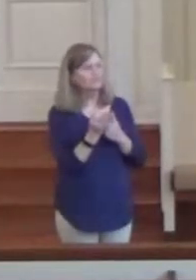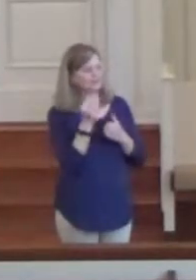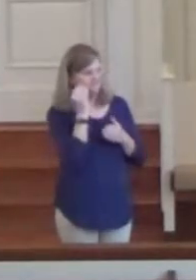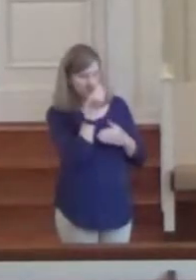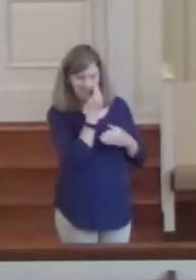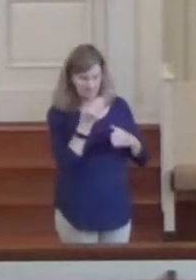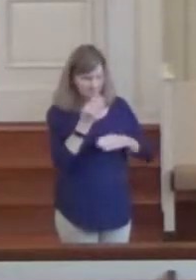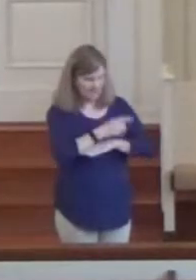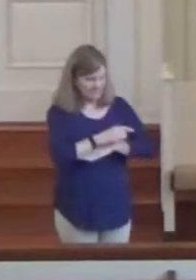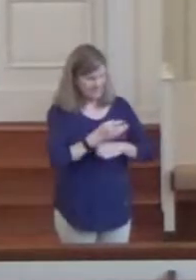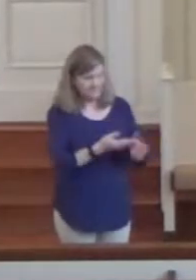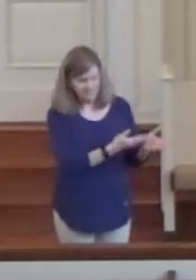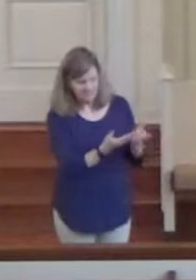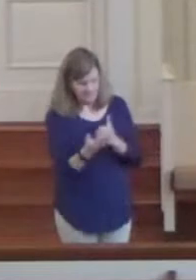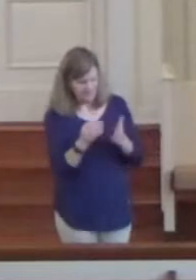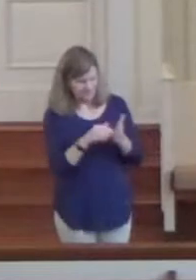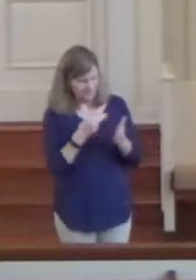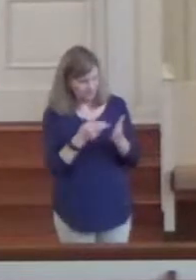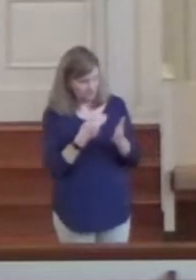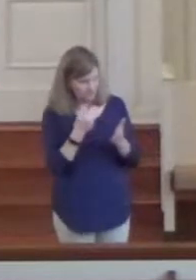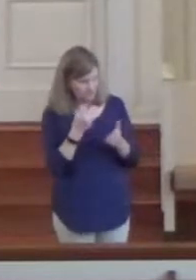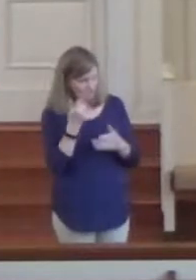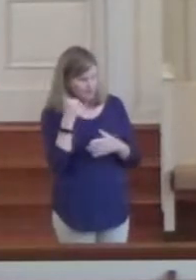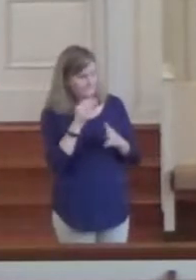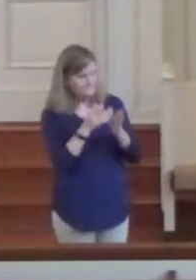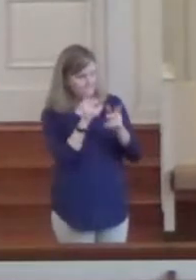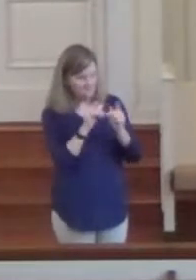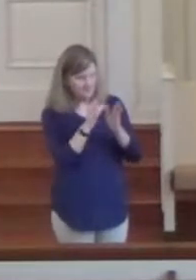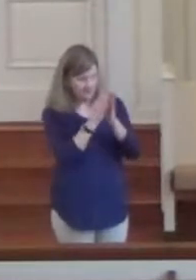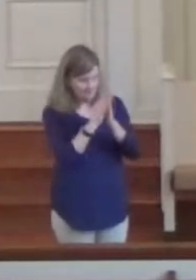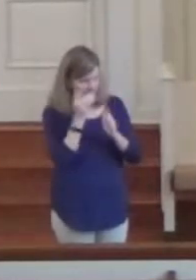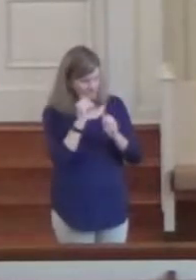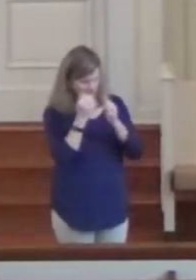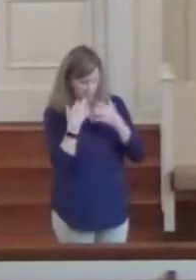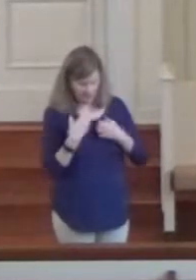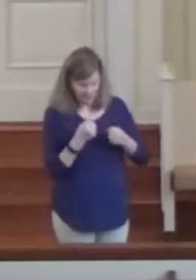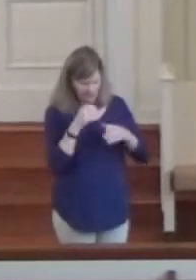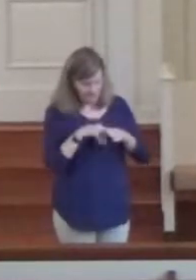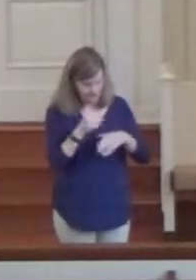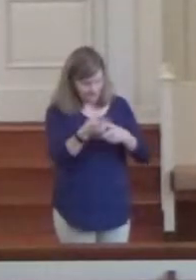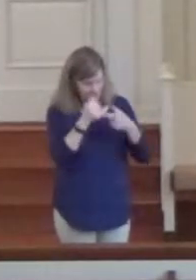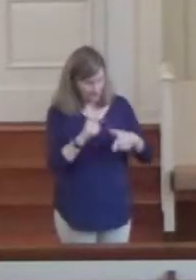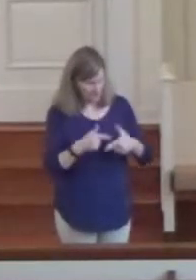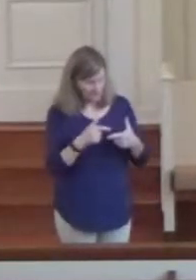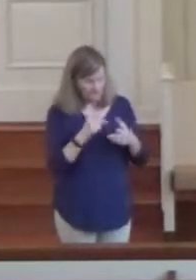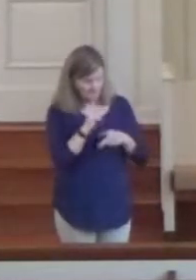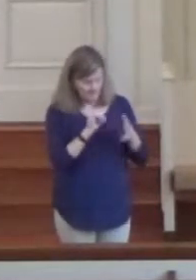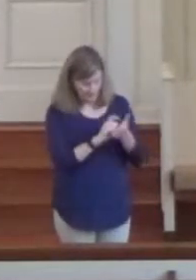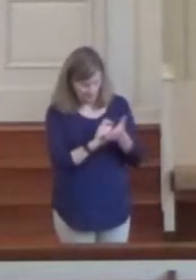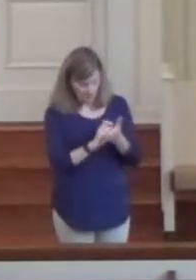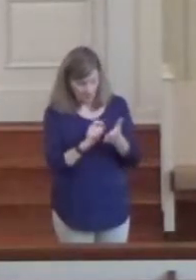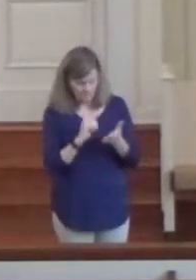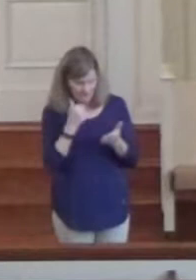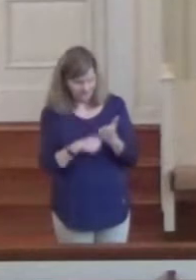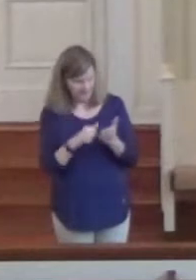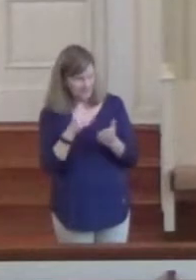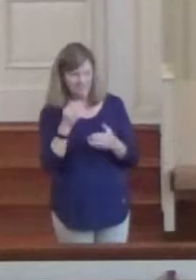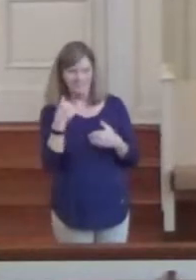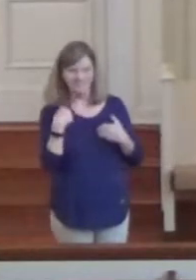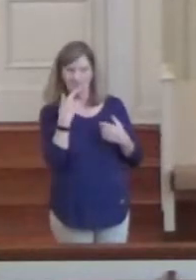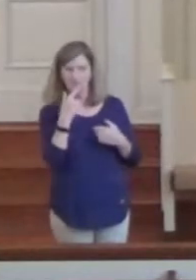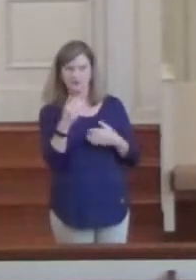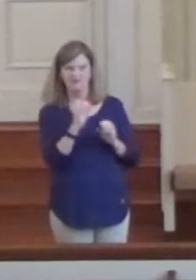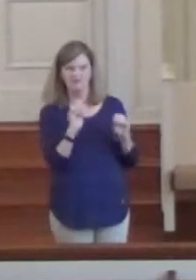sick. It's the people that pray day in and day out for the healing to come in your lives. It's the people that write me letters and they say, you have